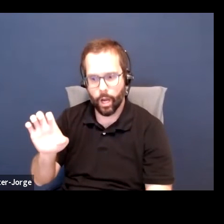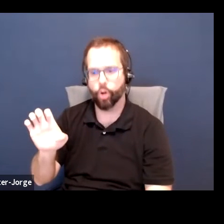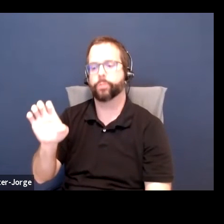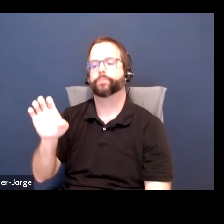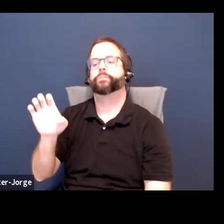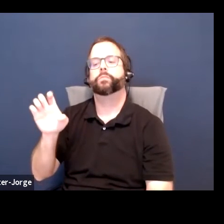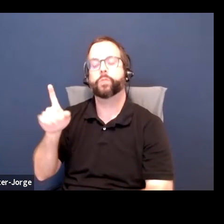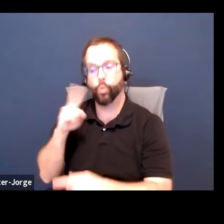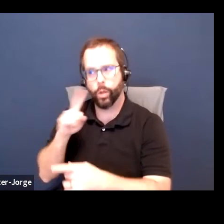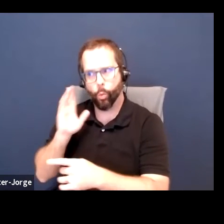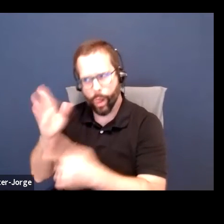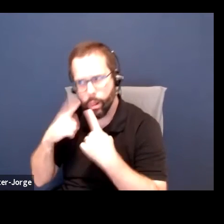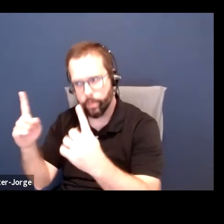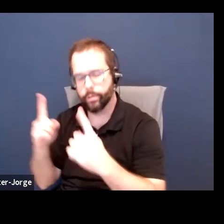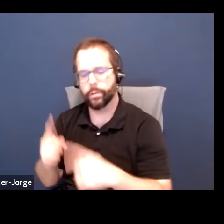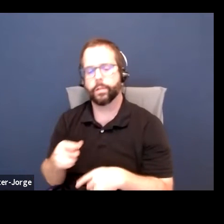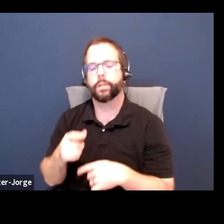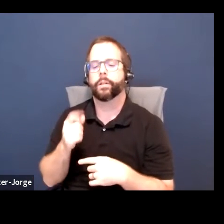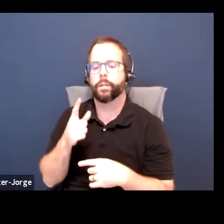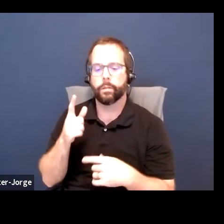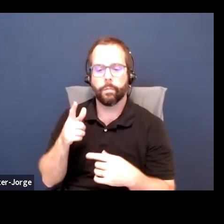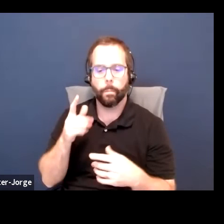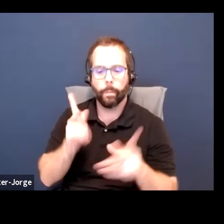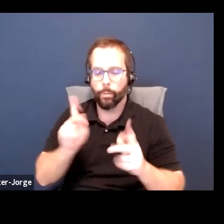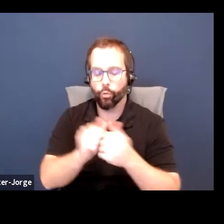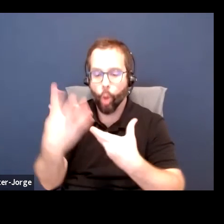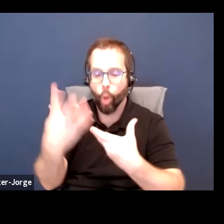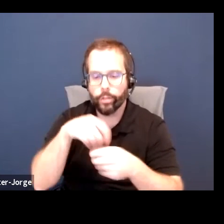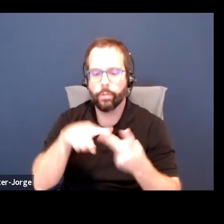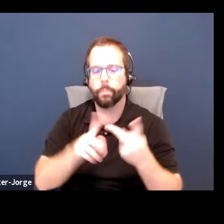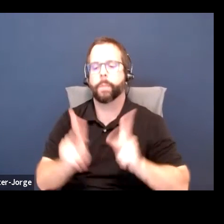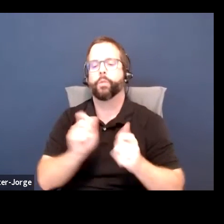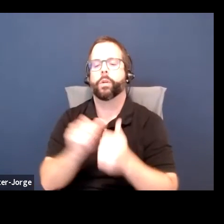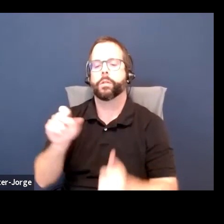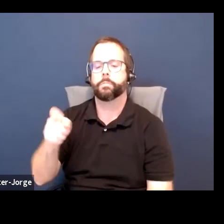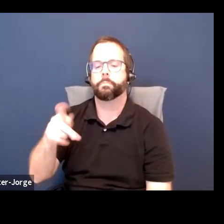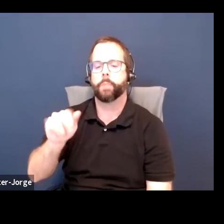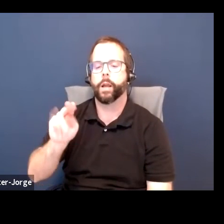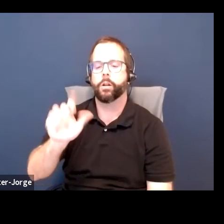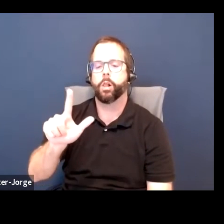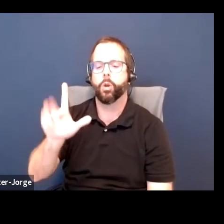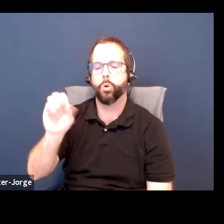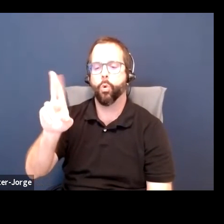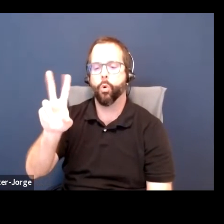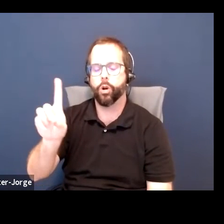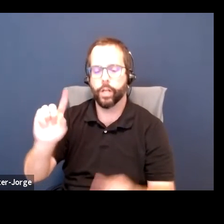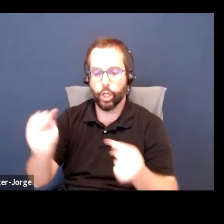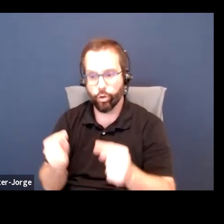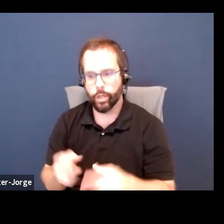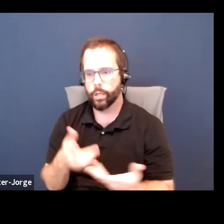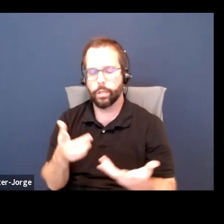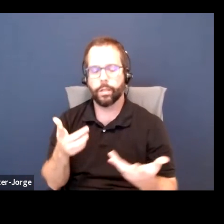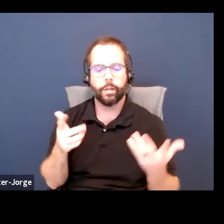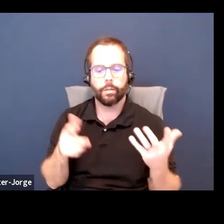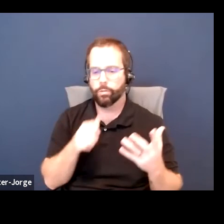It's not, we don't have a good, robust system at all. And frankly, with, my personal opinion